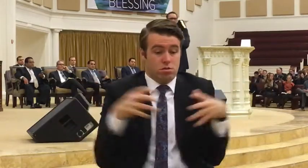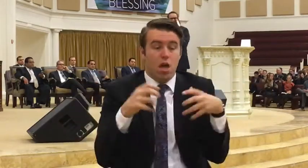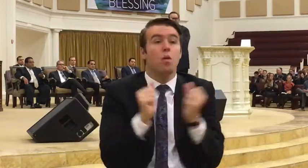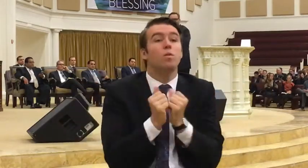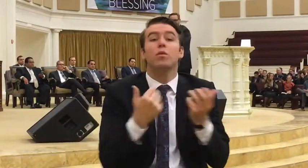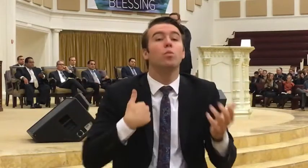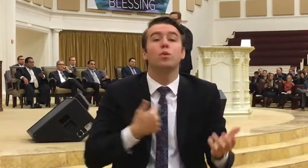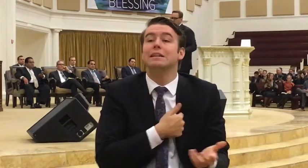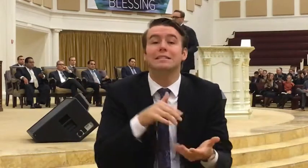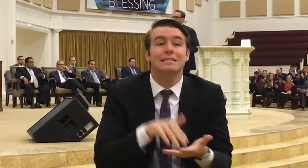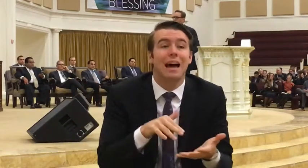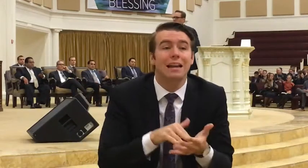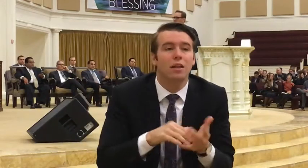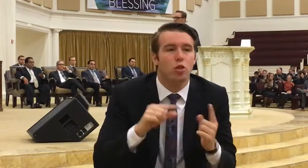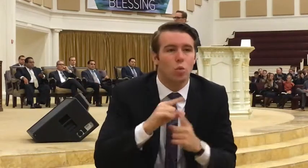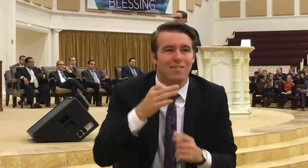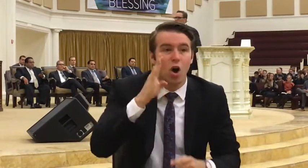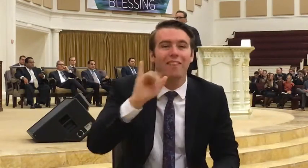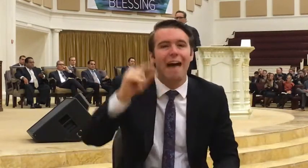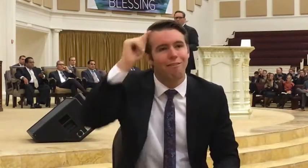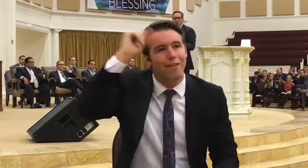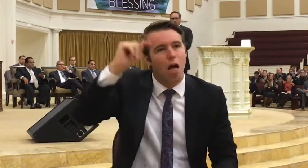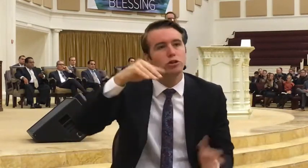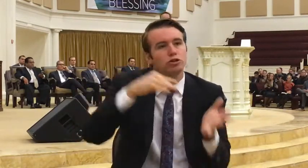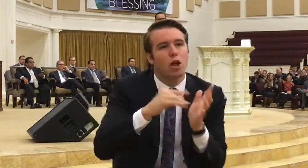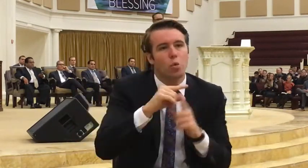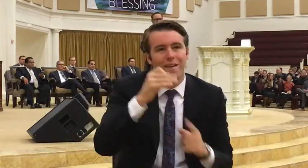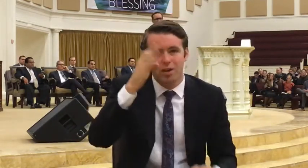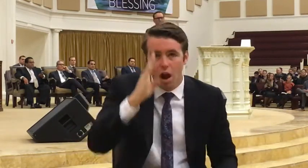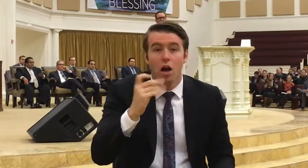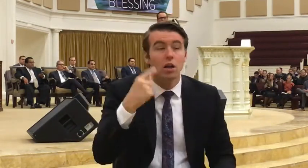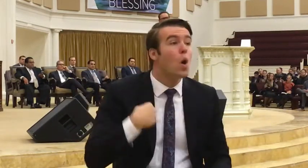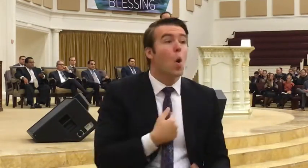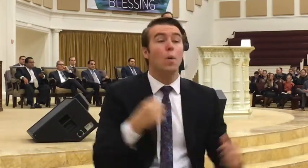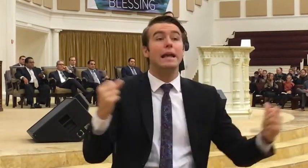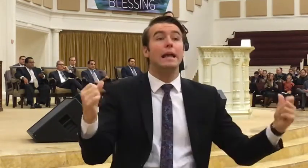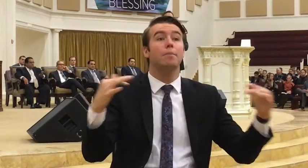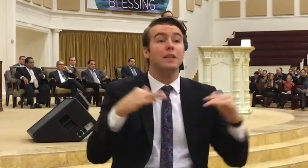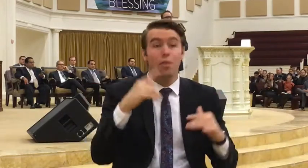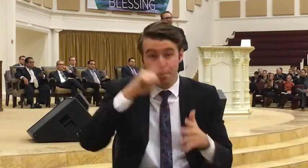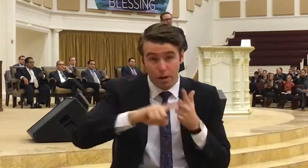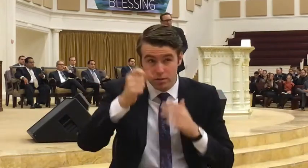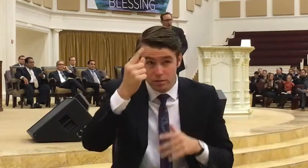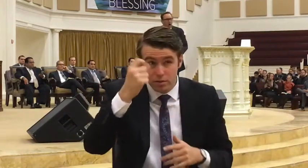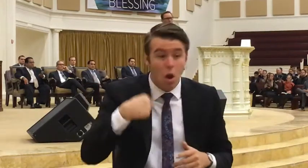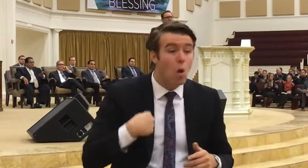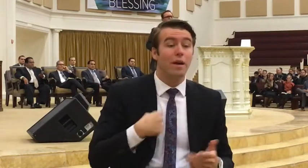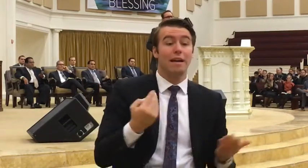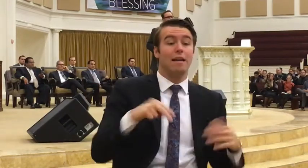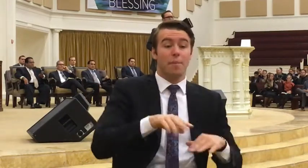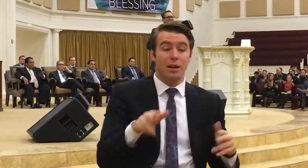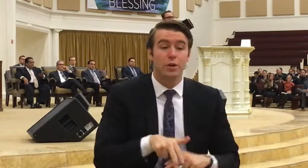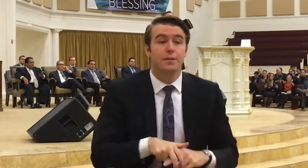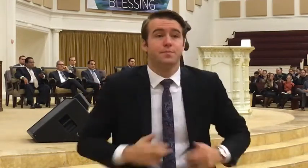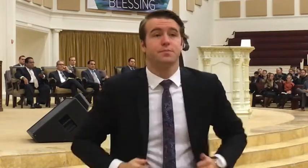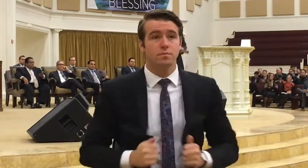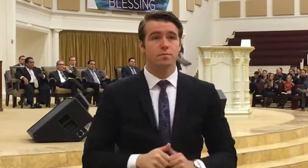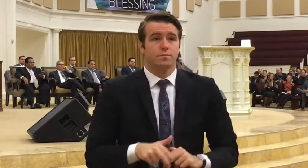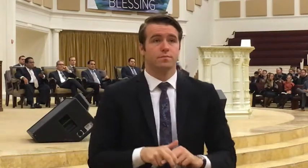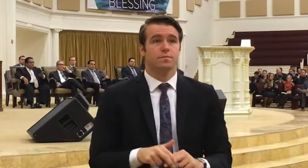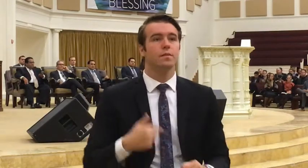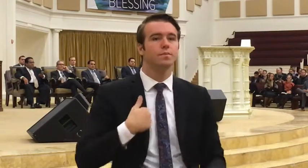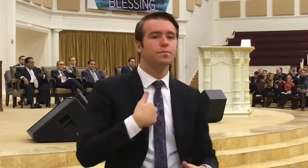study of God, theology. Where we come together, but you did not come to a lecture hall to just get